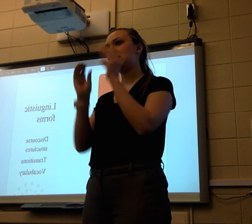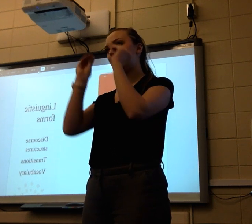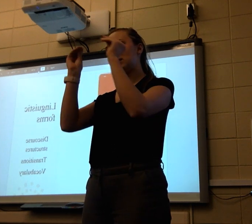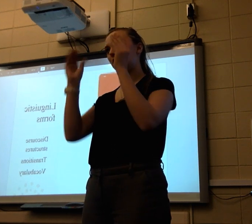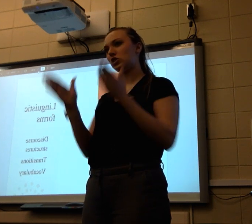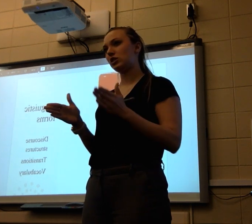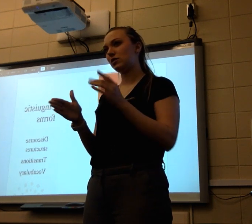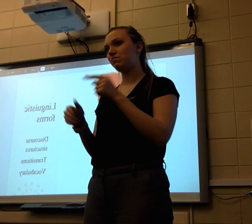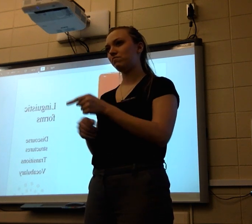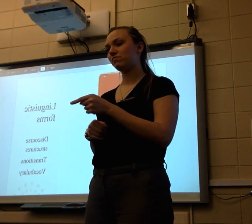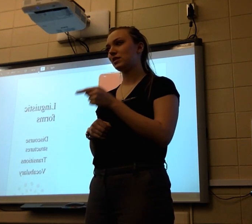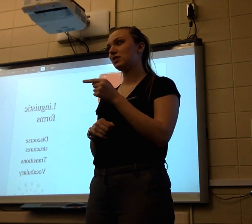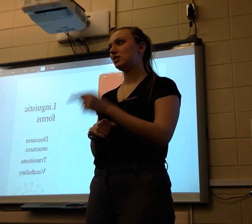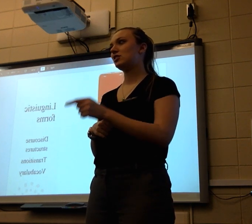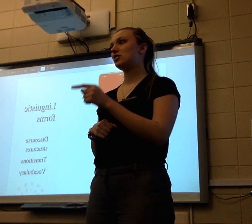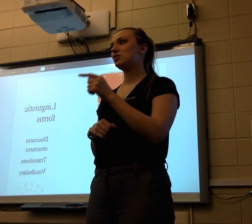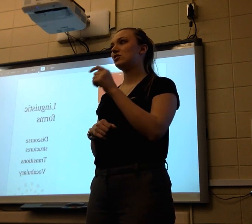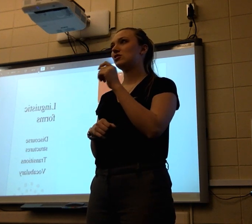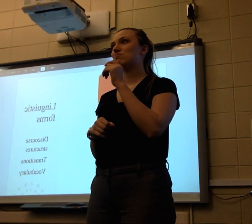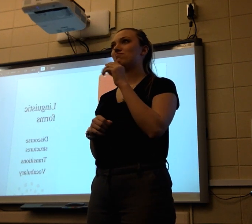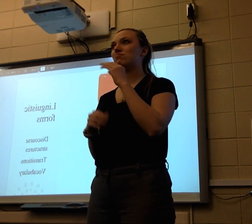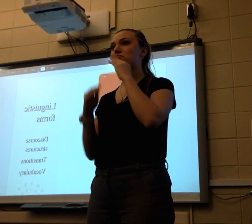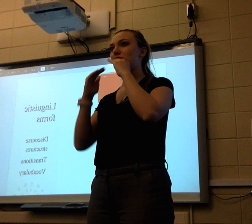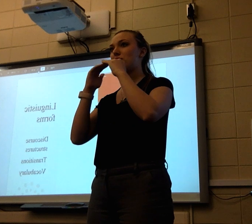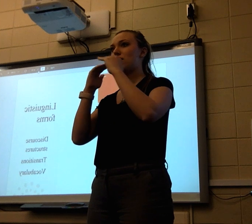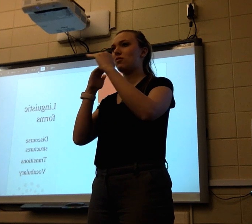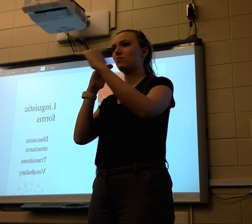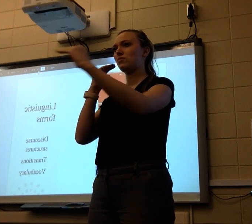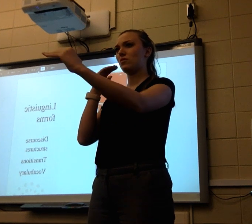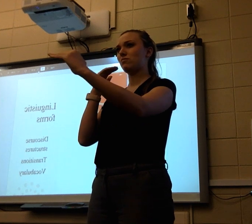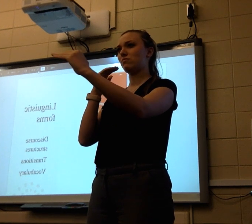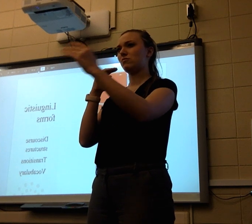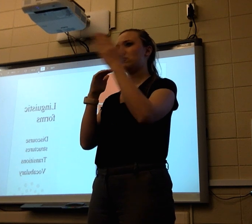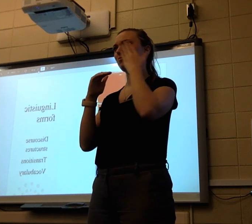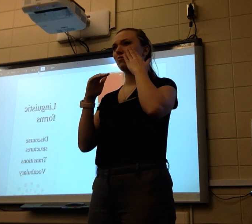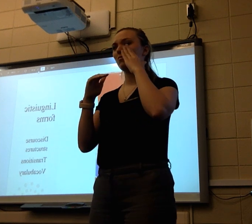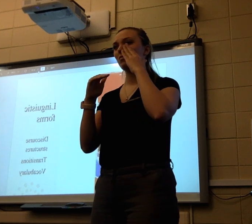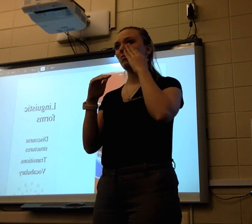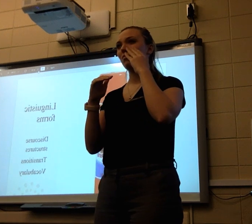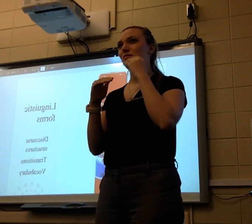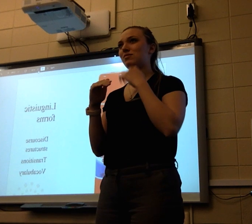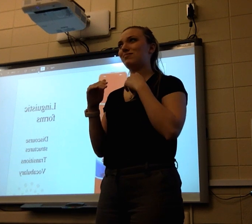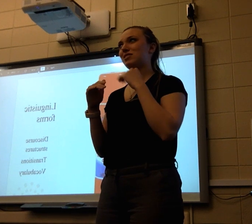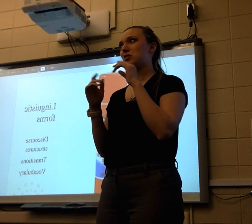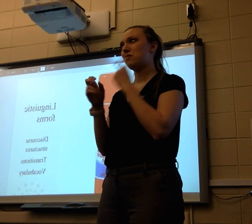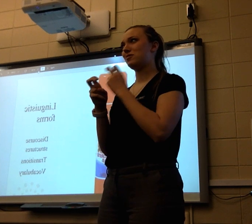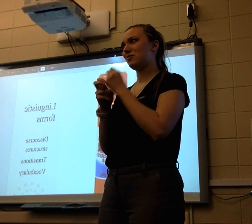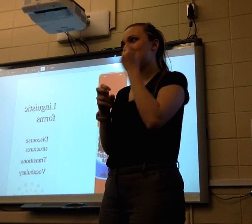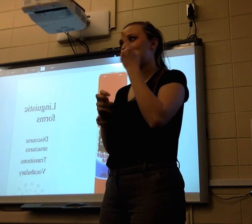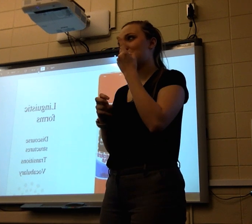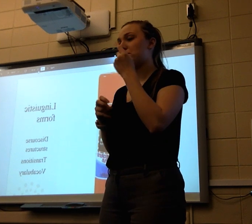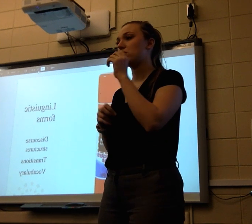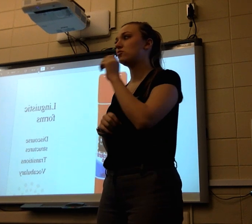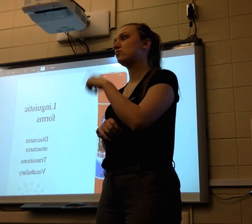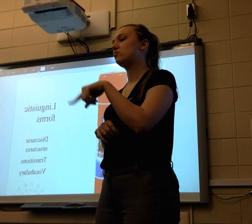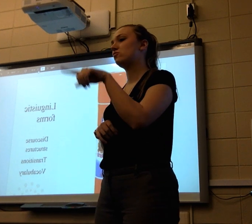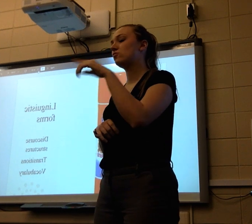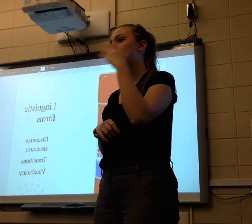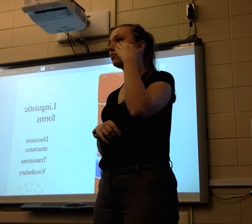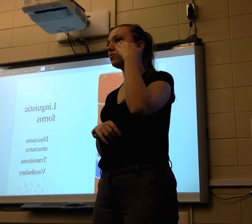she's asking a question. You still know when she wants to provide an example. You still know that she's moving on to